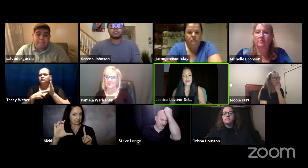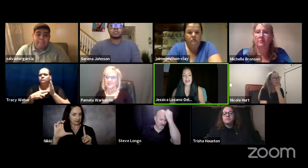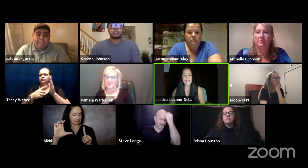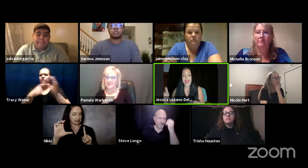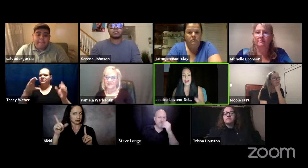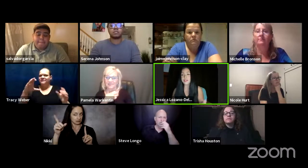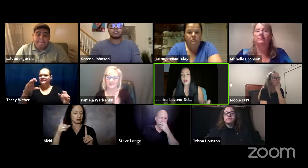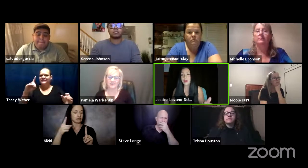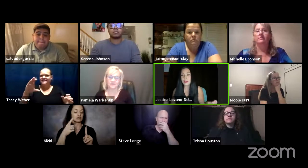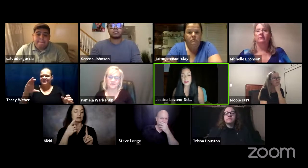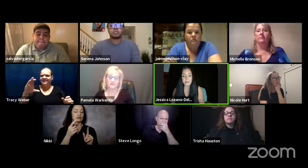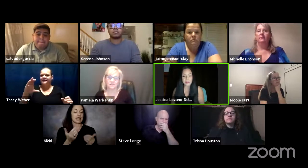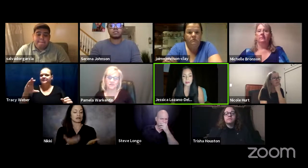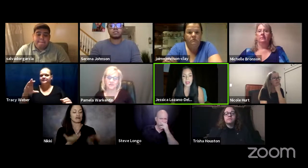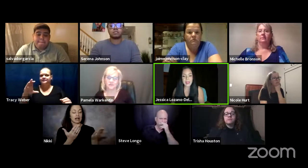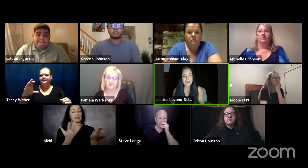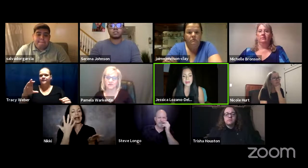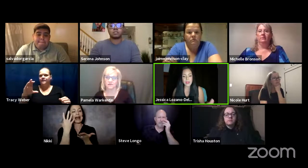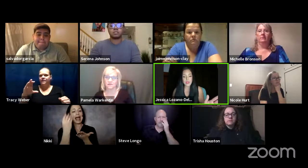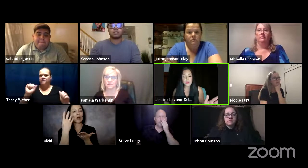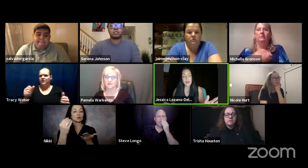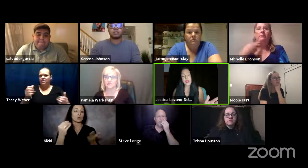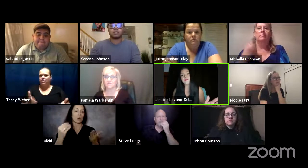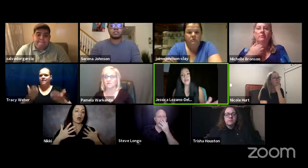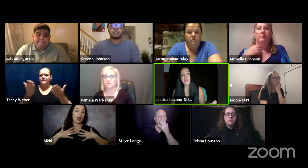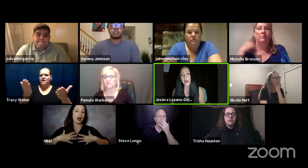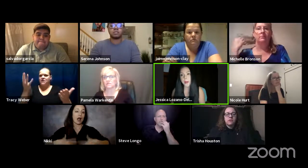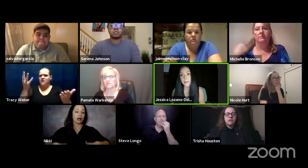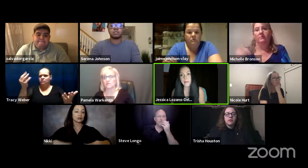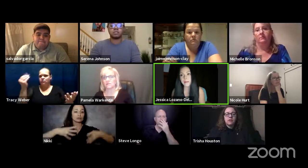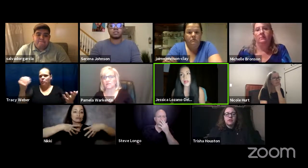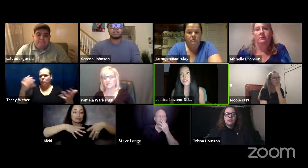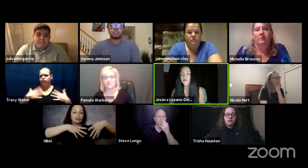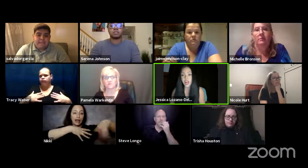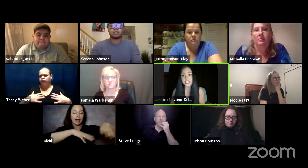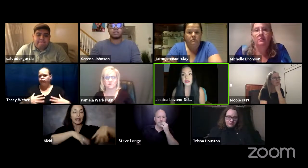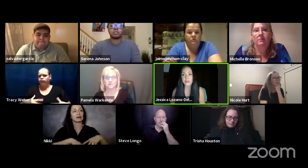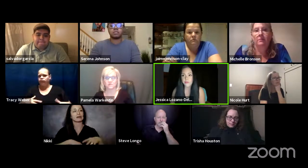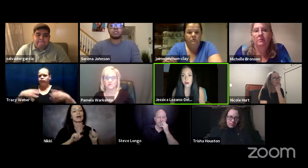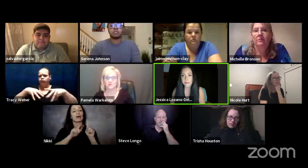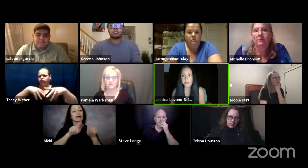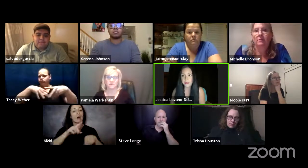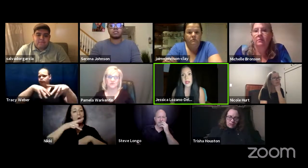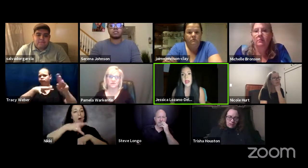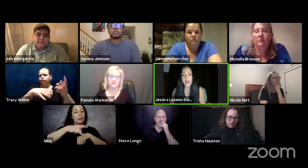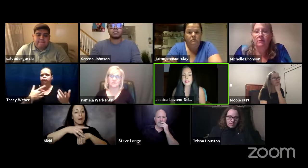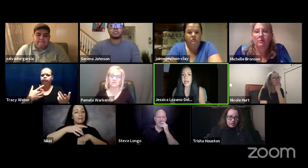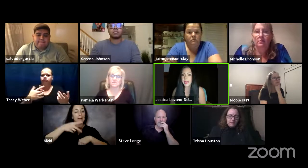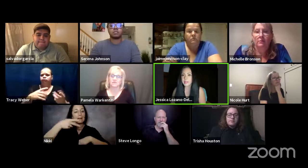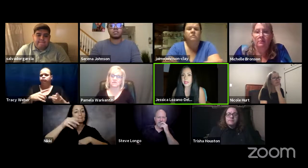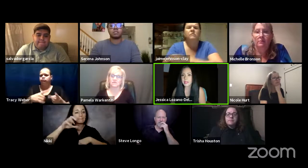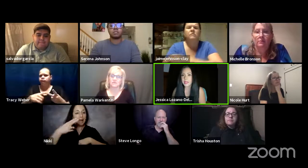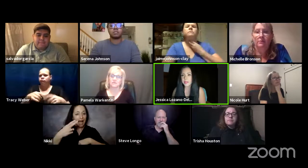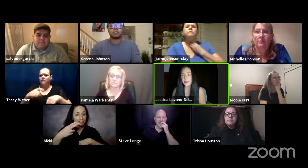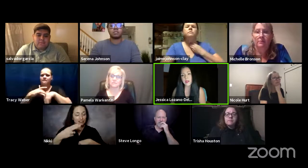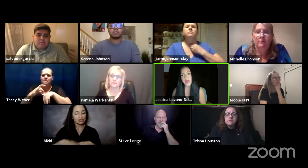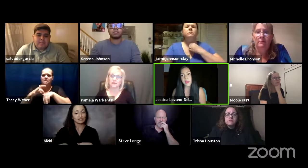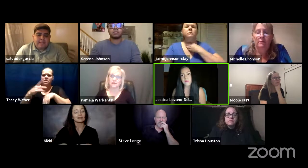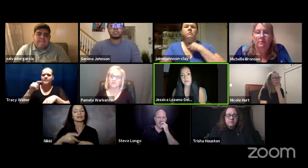can have an outdoor costume parade. You can visit a pumpkin patch. Vossler Farms has hand sanitizer, and they